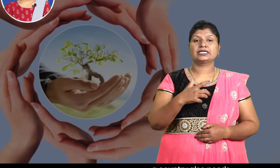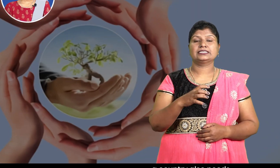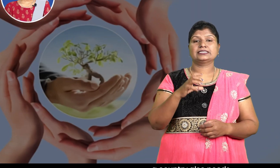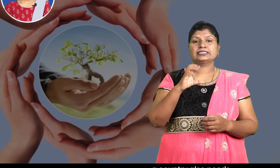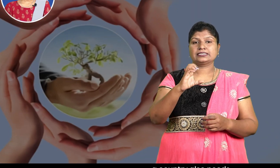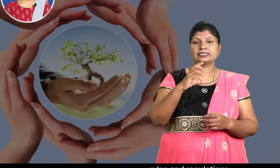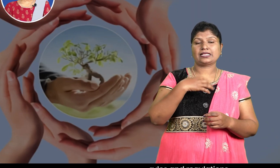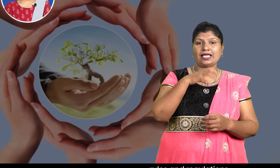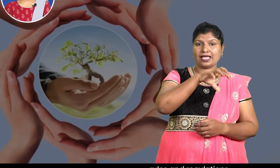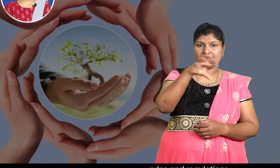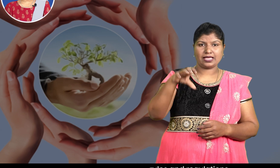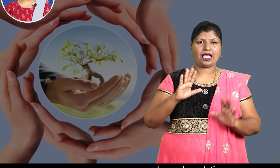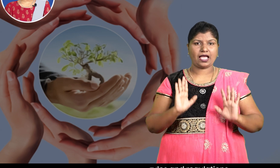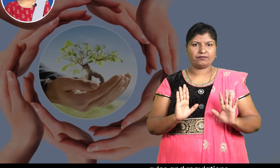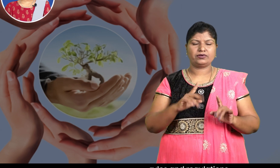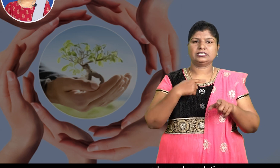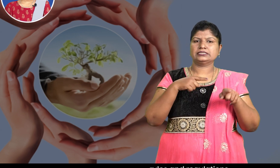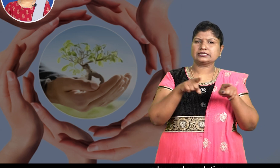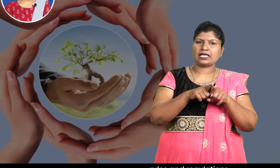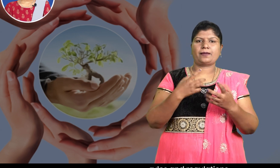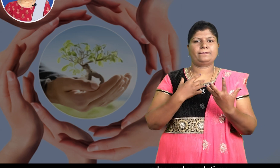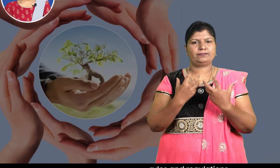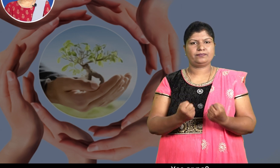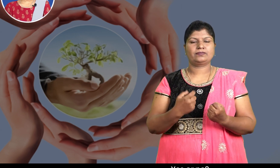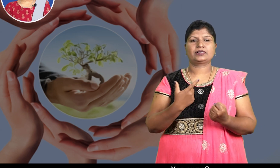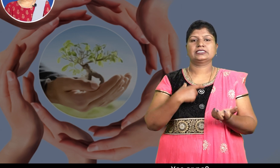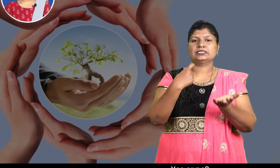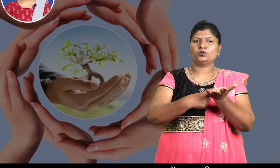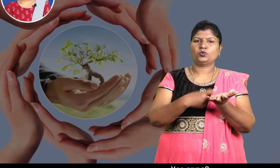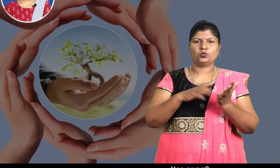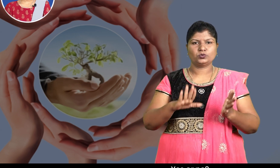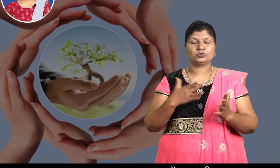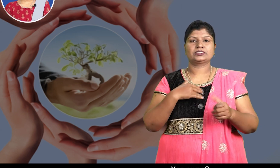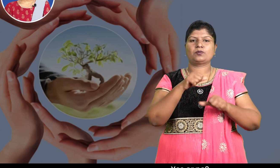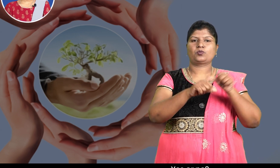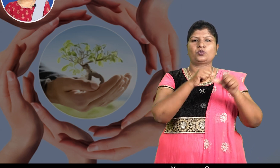needs rules and regulations. Yes or no?